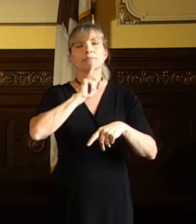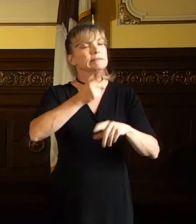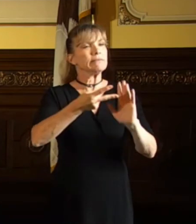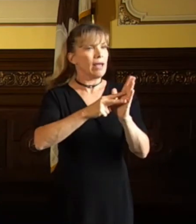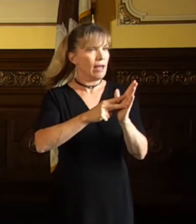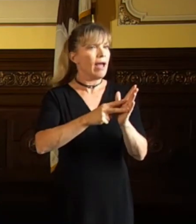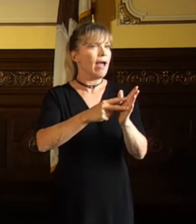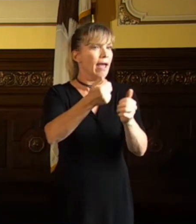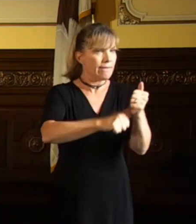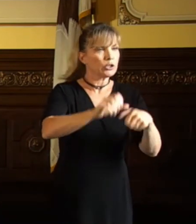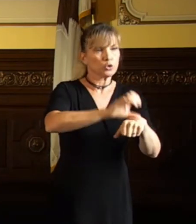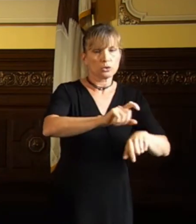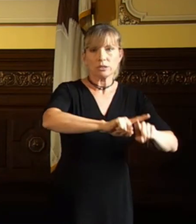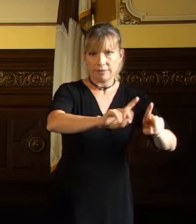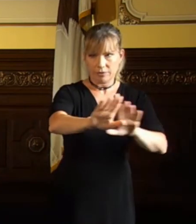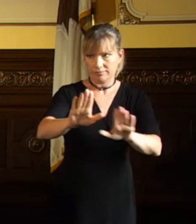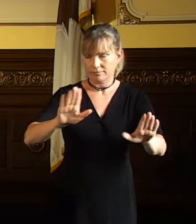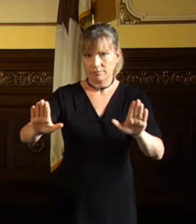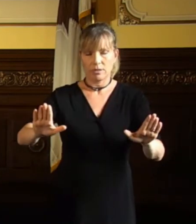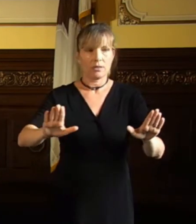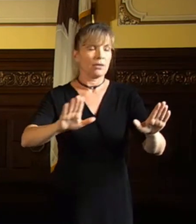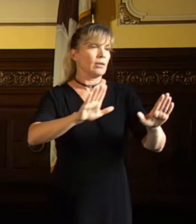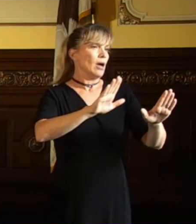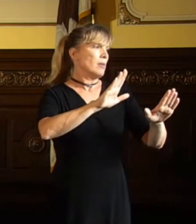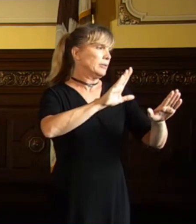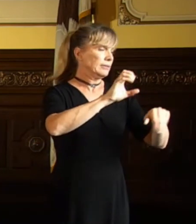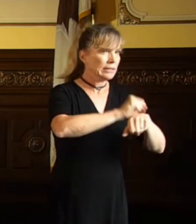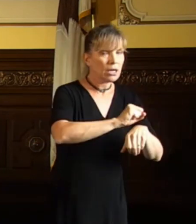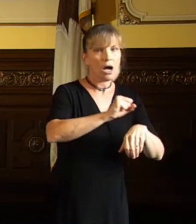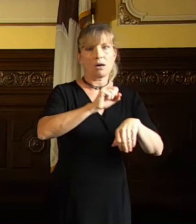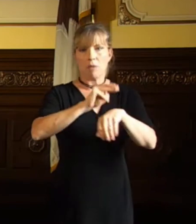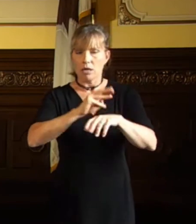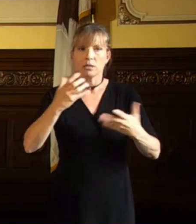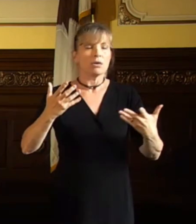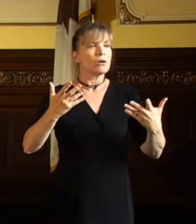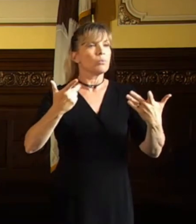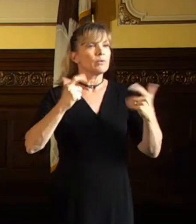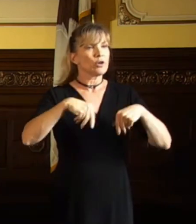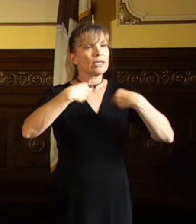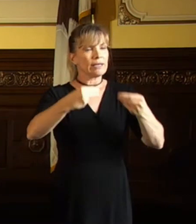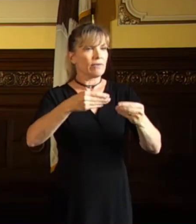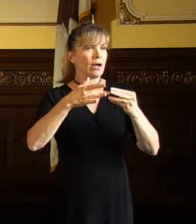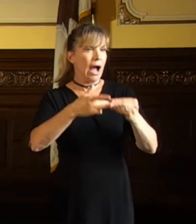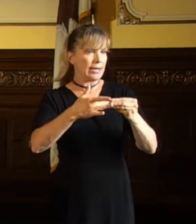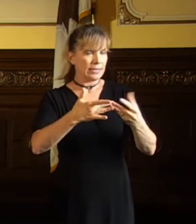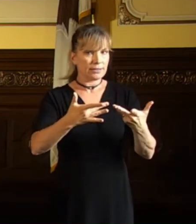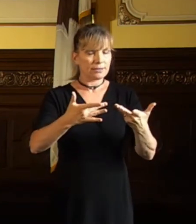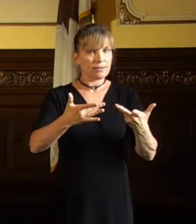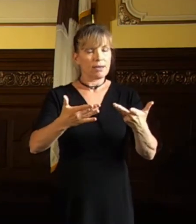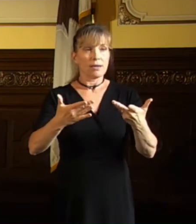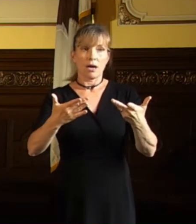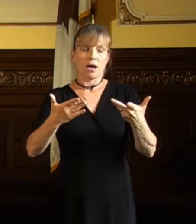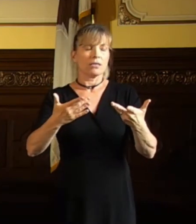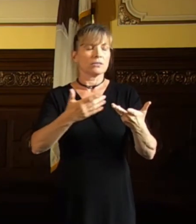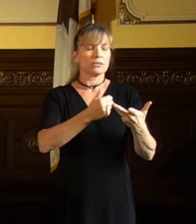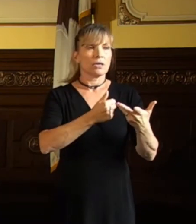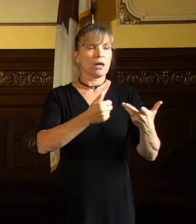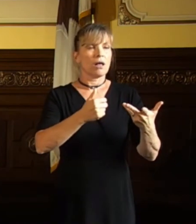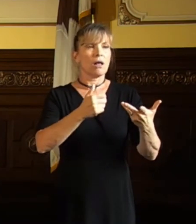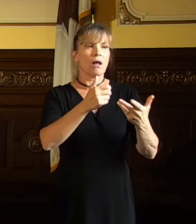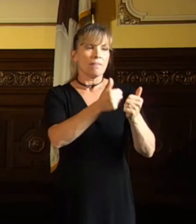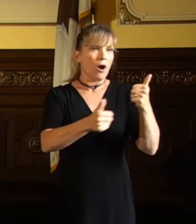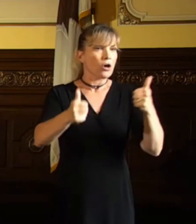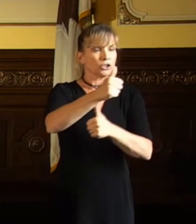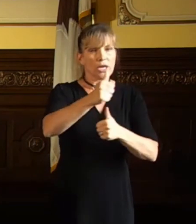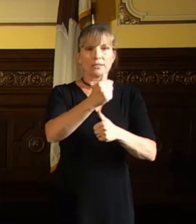church is different, and mosque and synagogue, and so we've tried to provide guidance where we've been asked. The